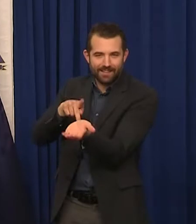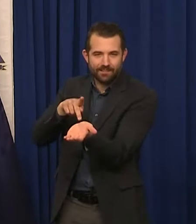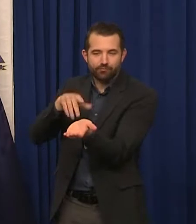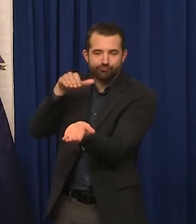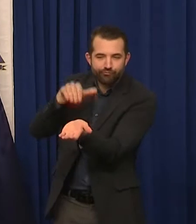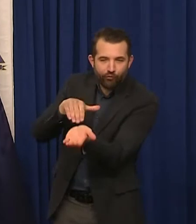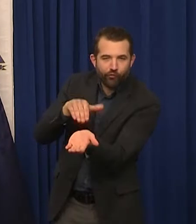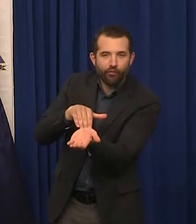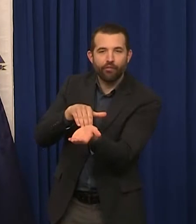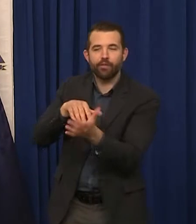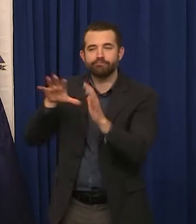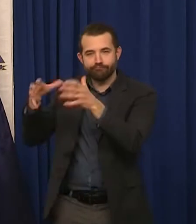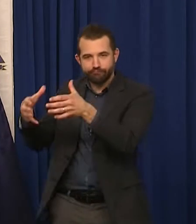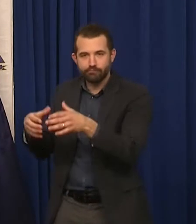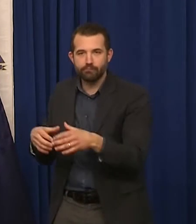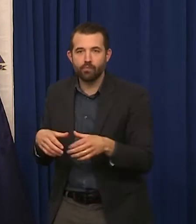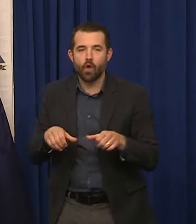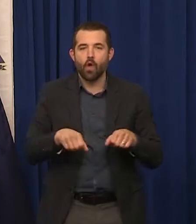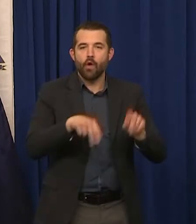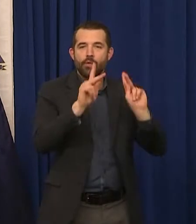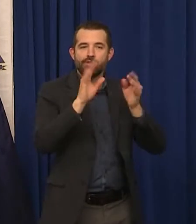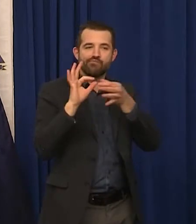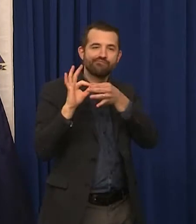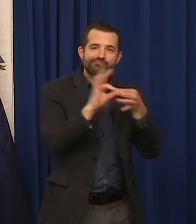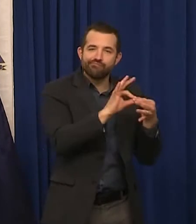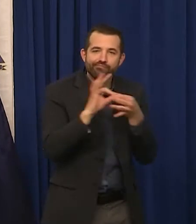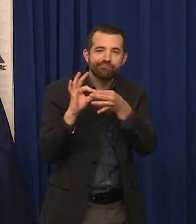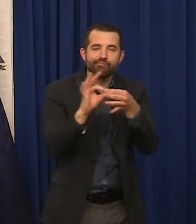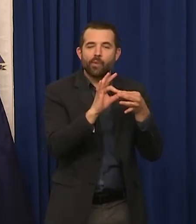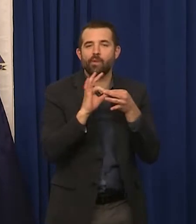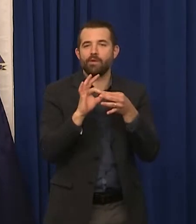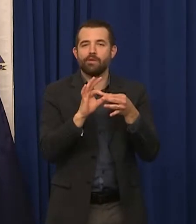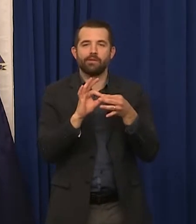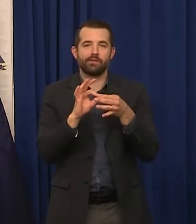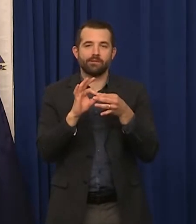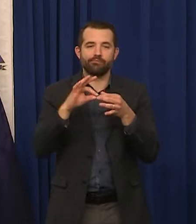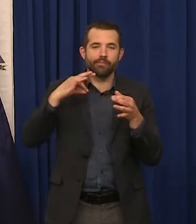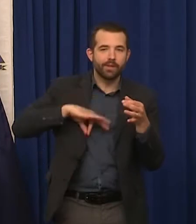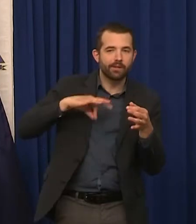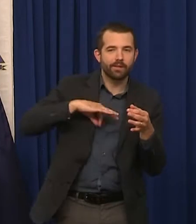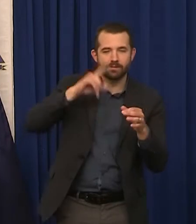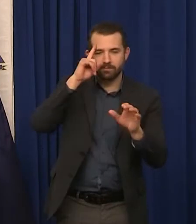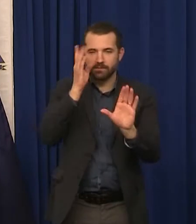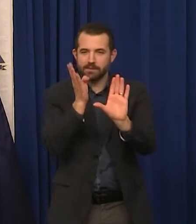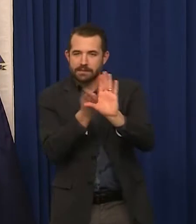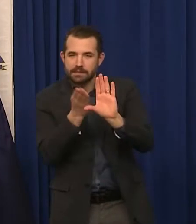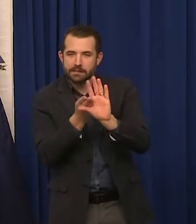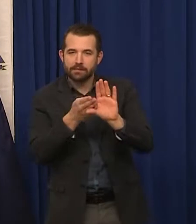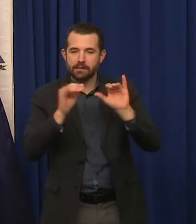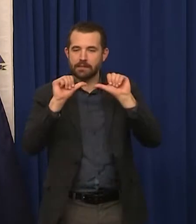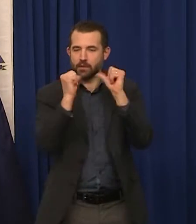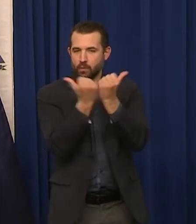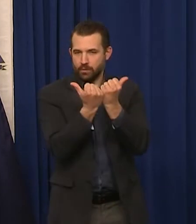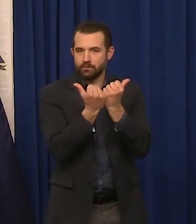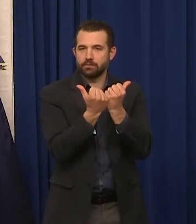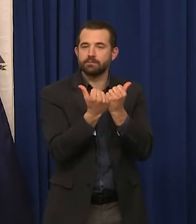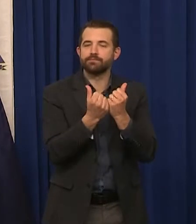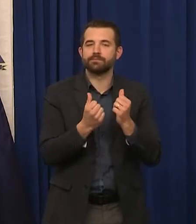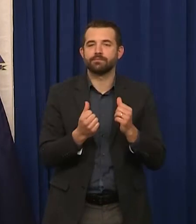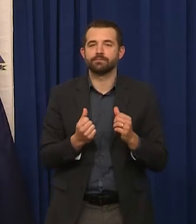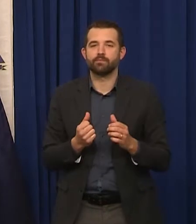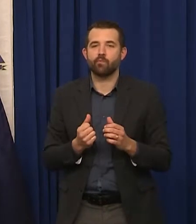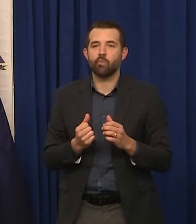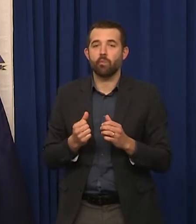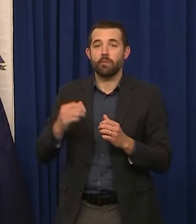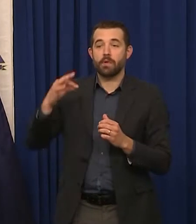at the Opportunity Alliance, the Maine Psychological Association, and Maine's chapter of the National Association